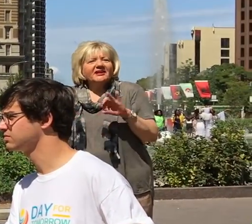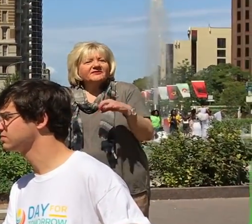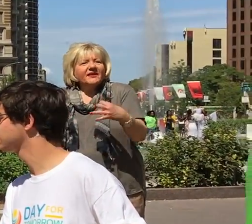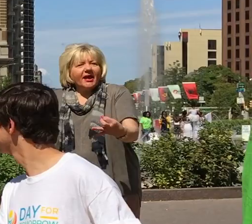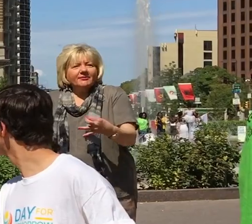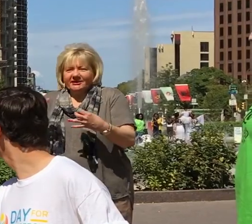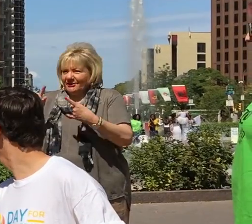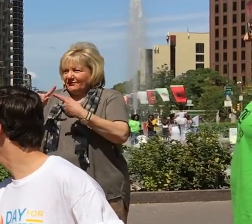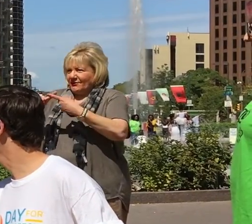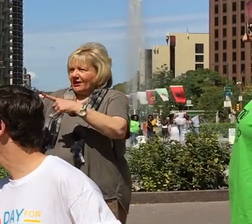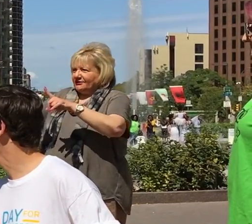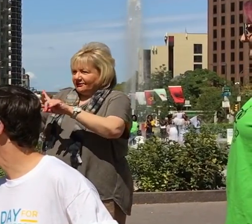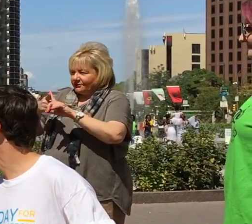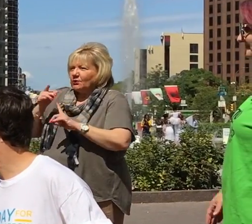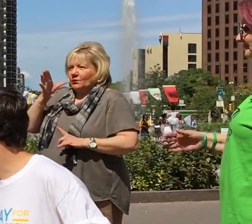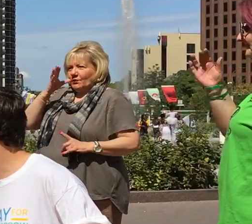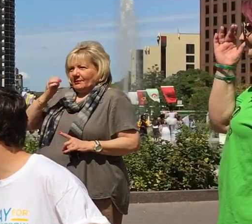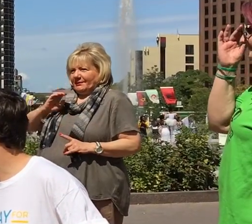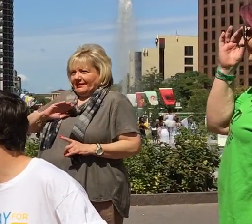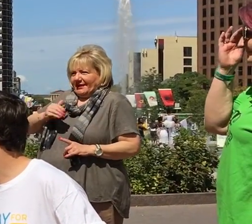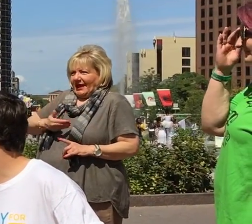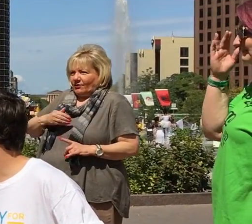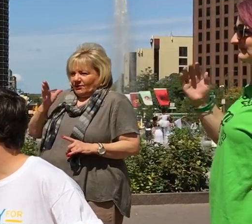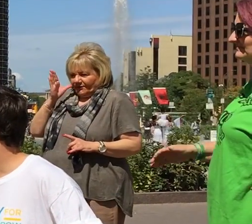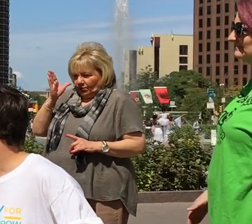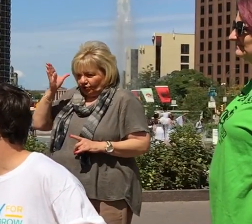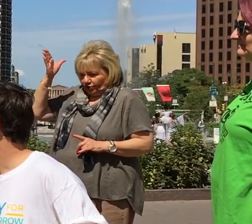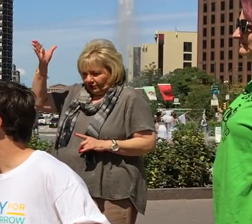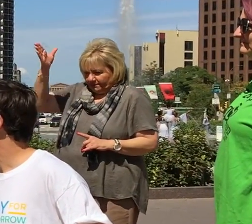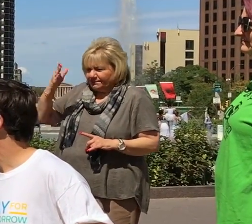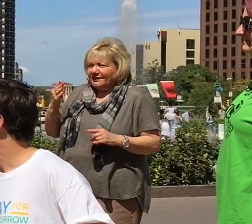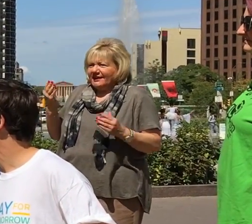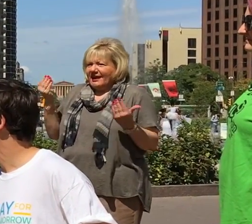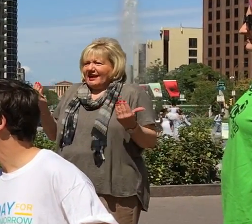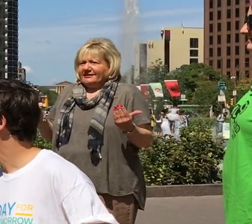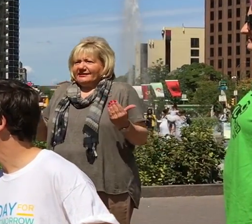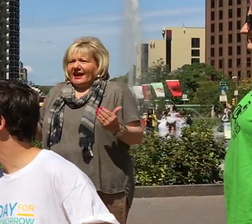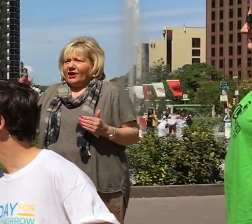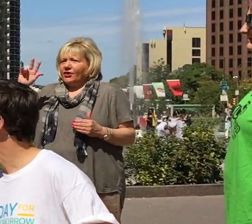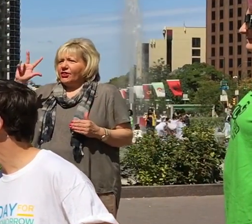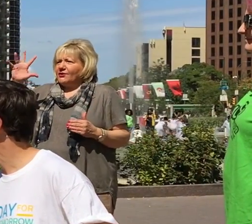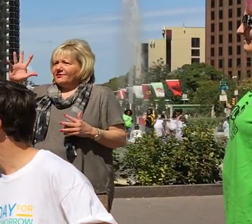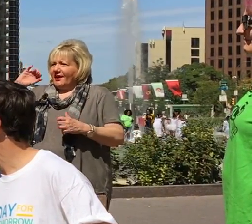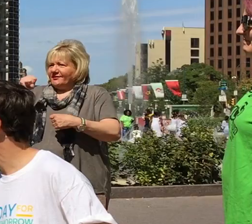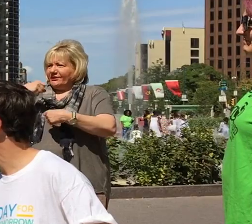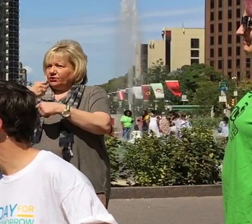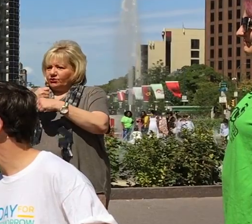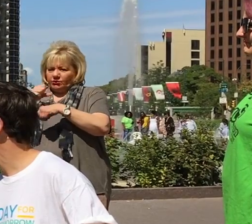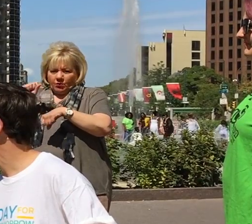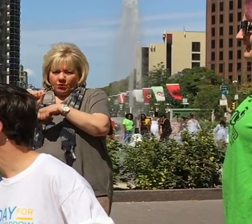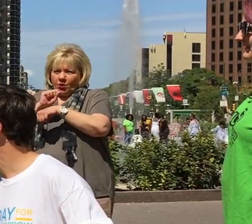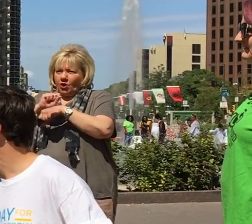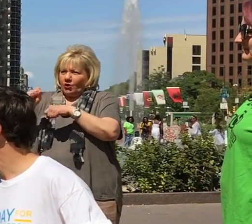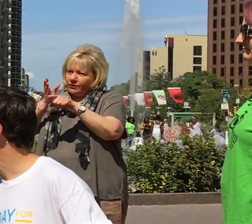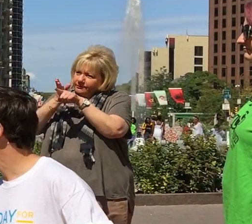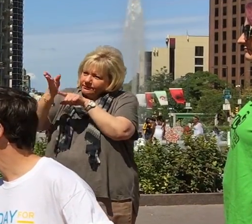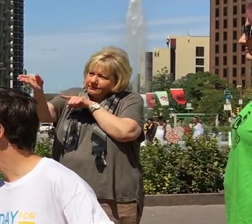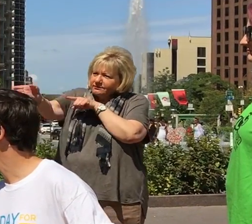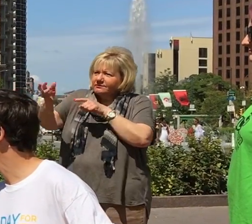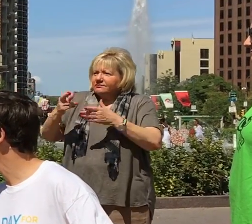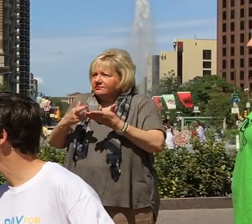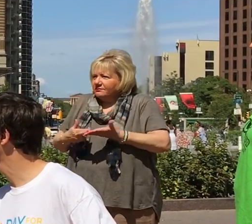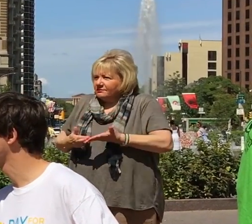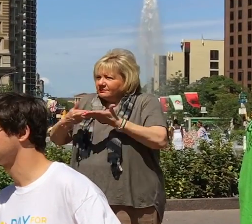friends are our future. And I've been working in rehab for 35 years, and one of the things that's very important